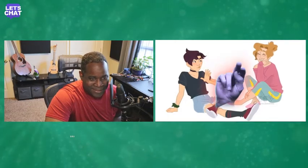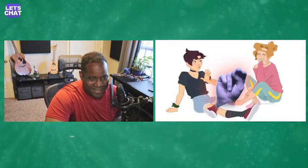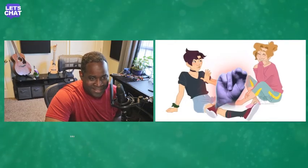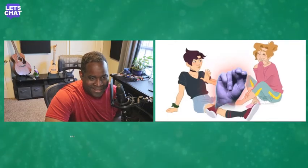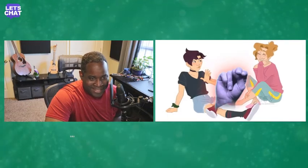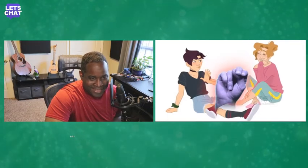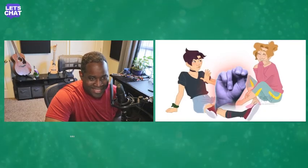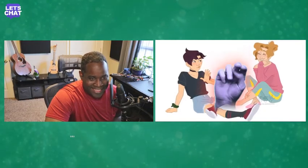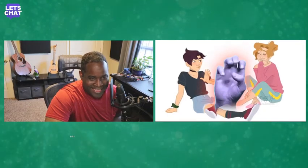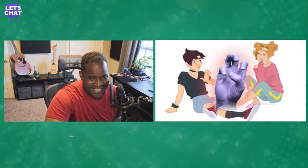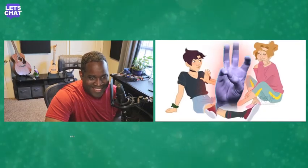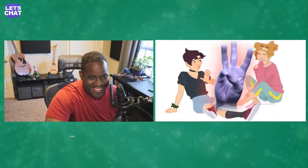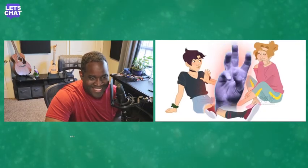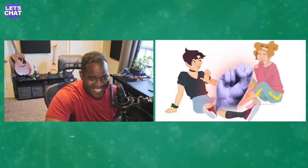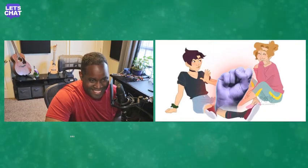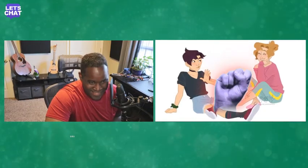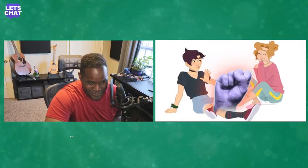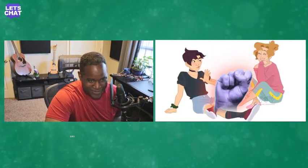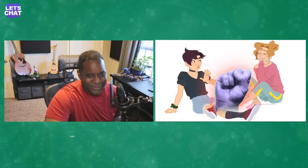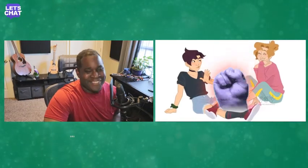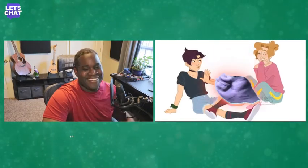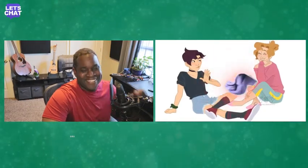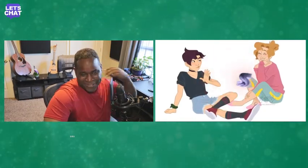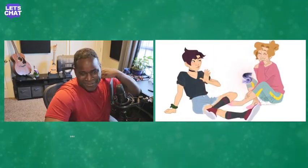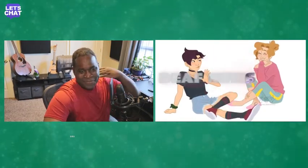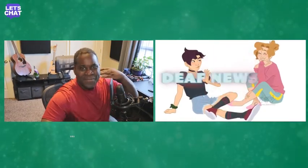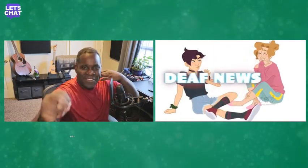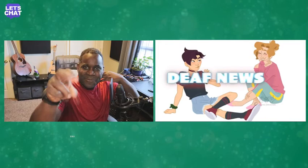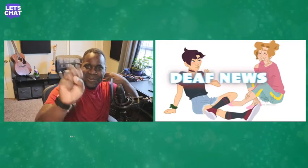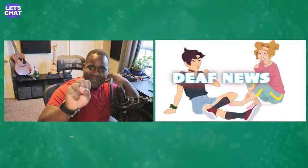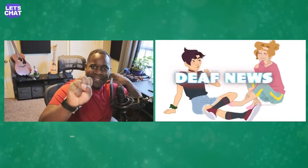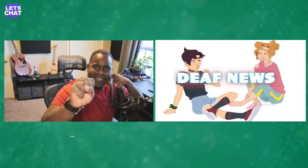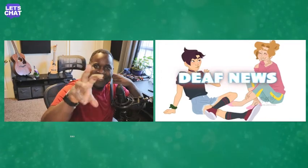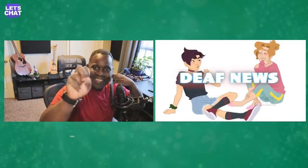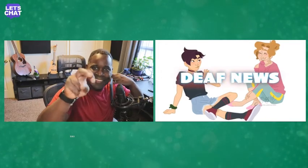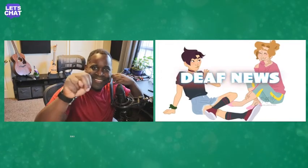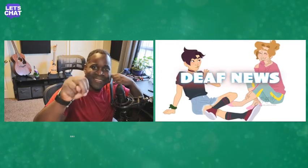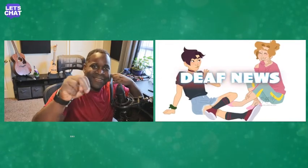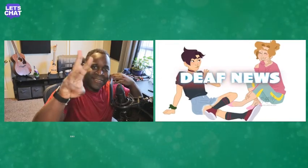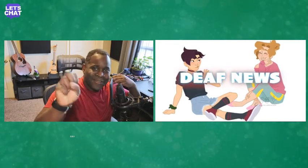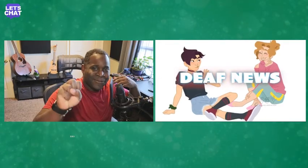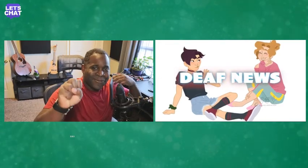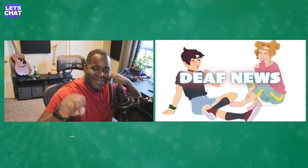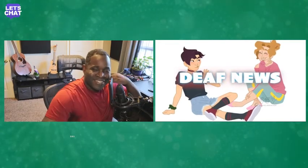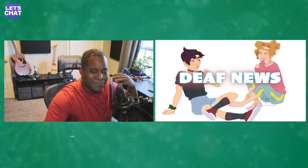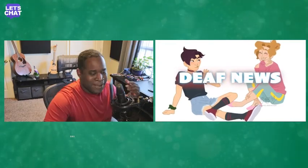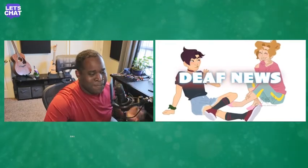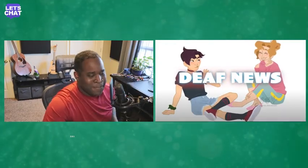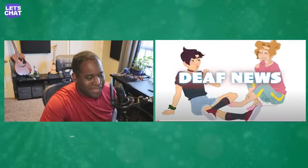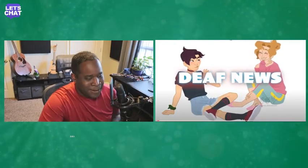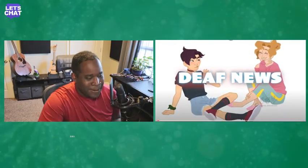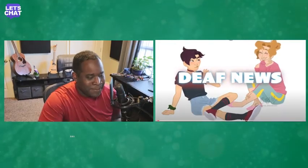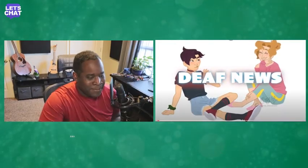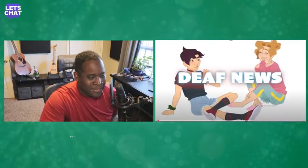D-E-A-F and news. It's pretty close. It's like this.